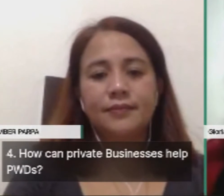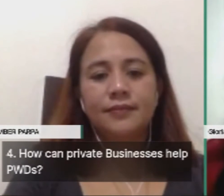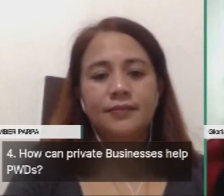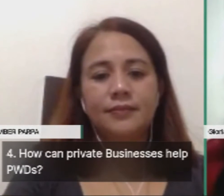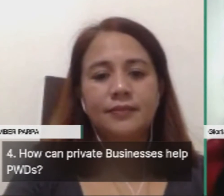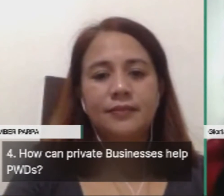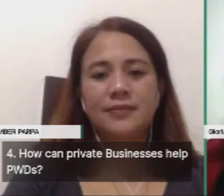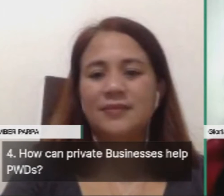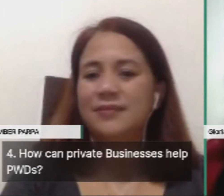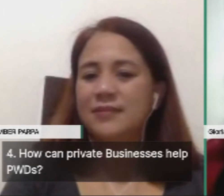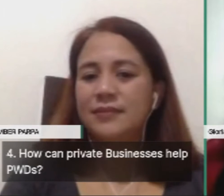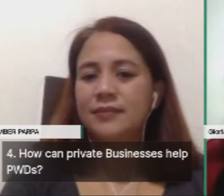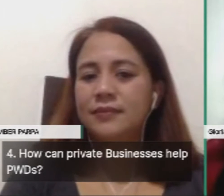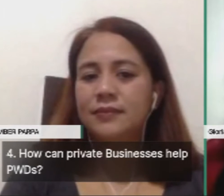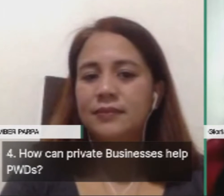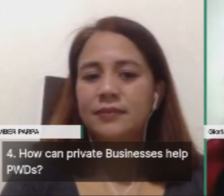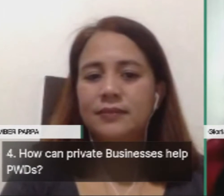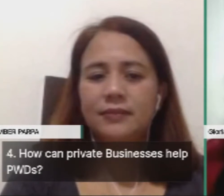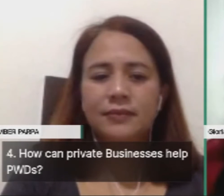Yeah.